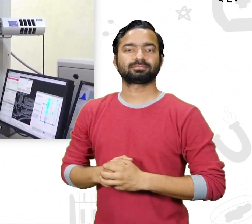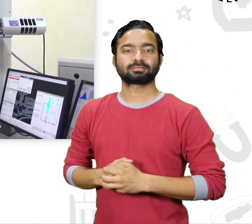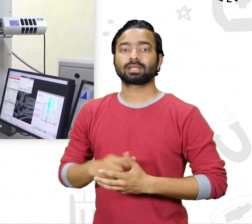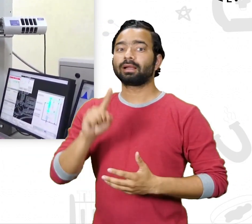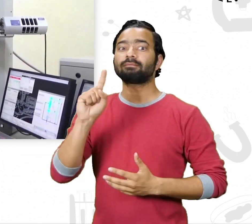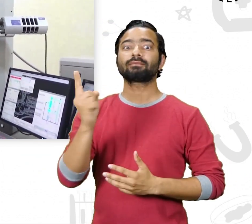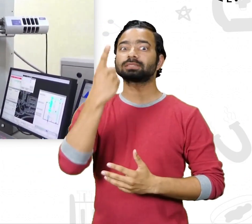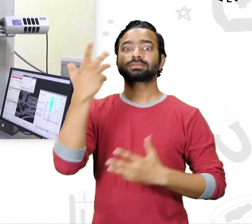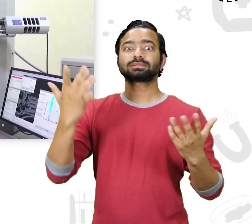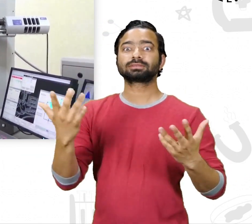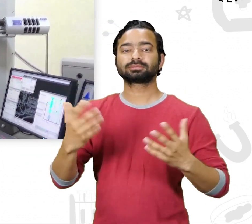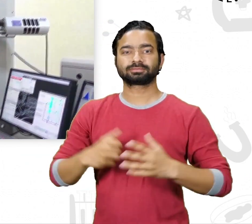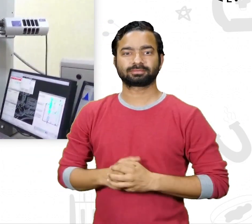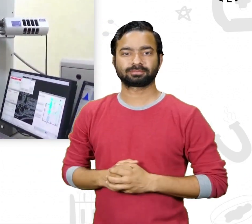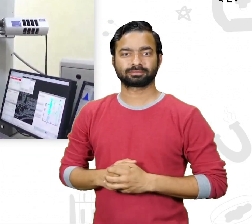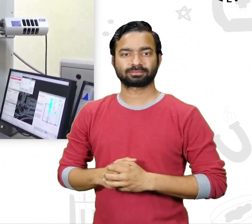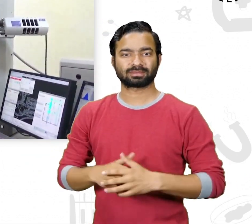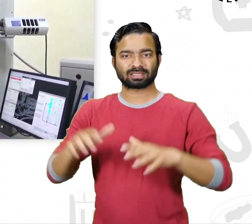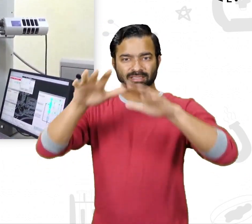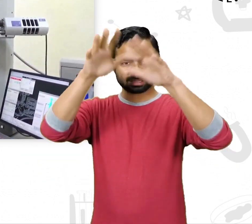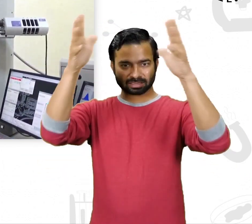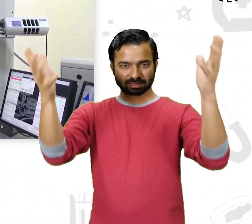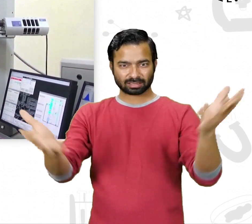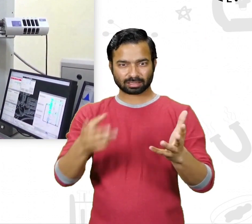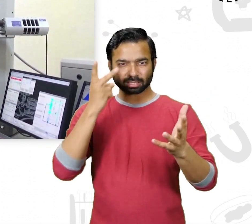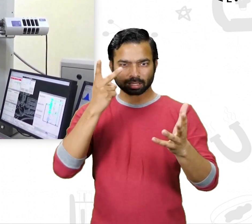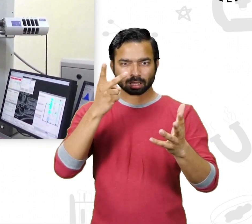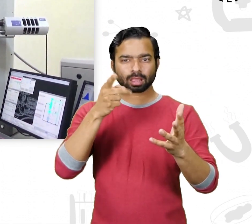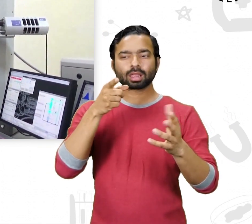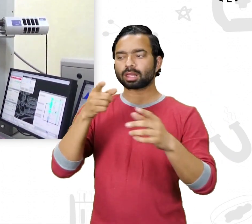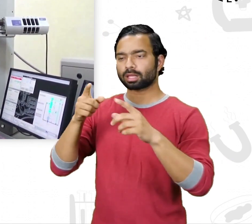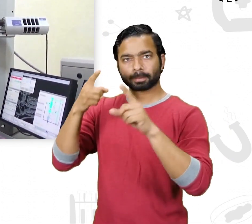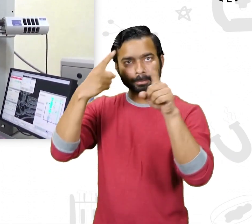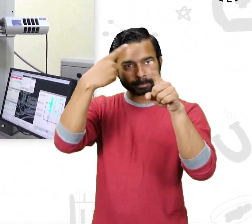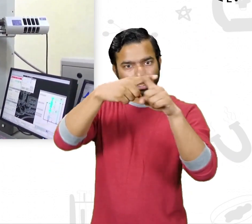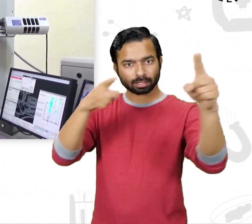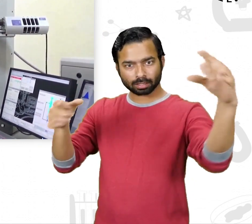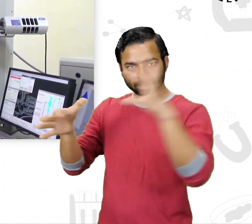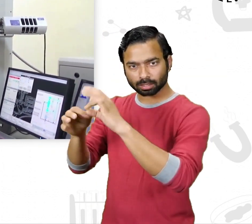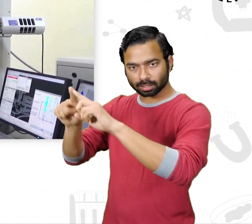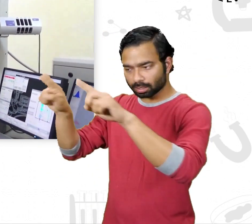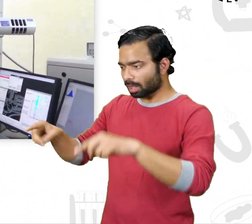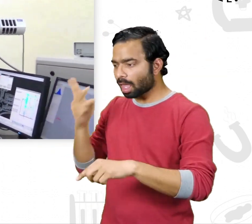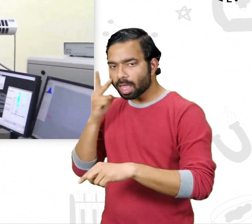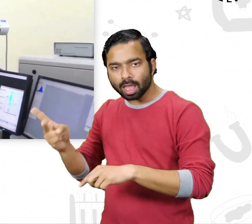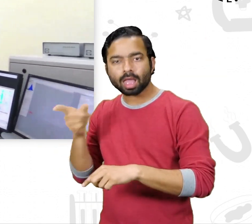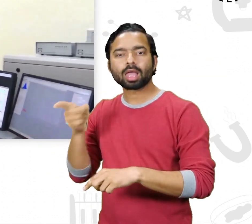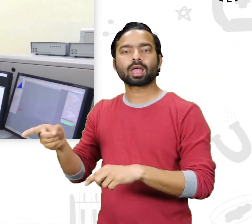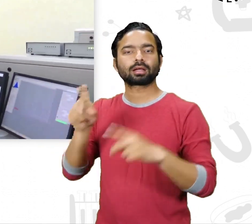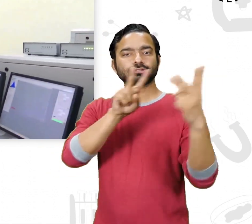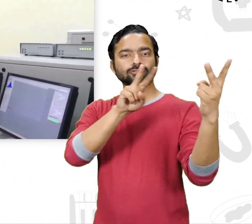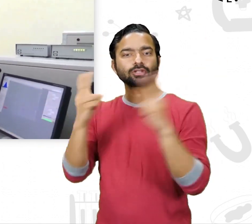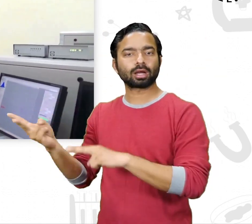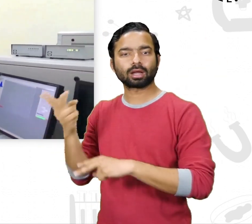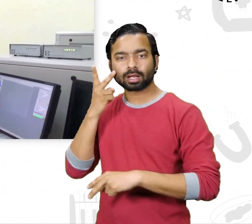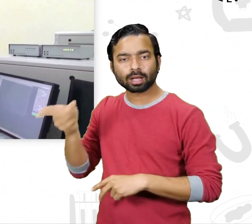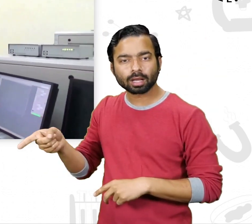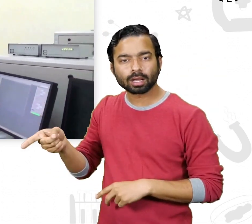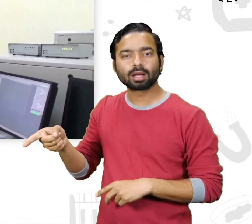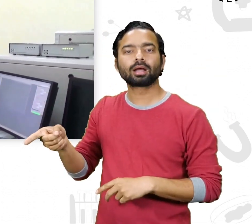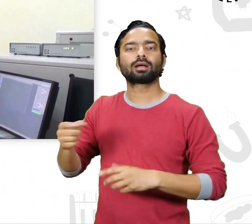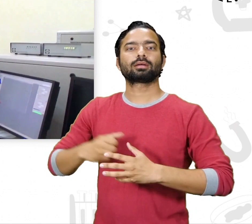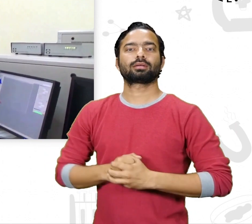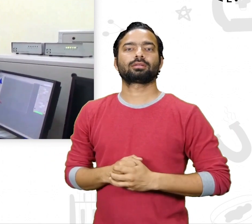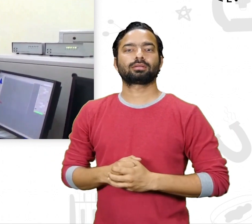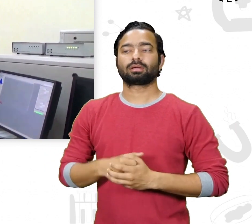Final image formed in the fluorescent screen, and from here we transfer the samples,